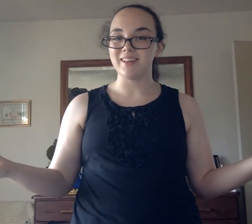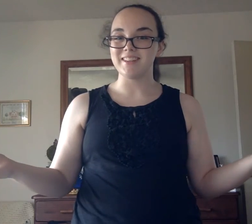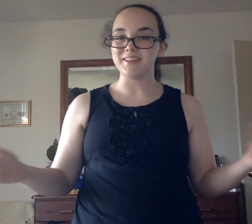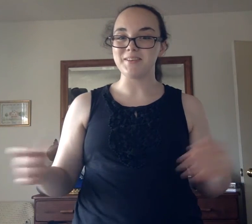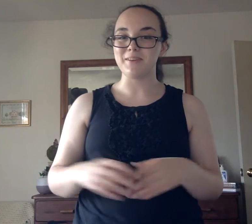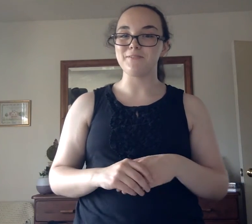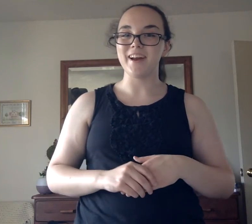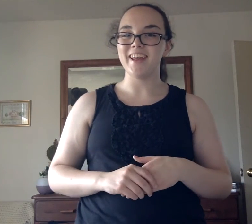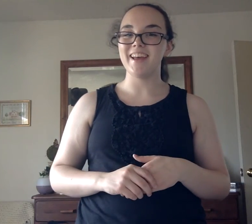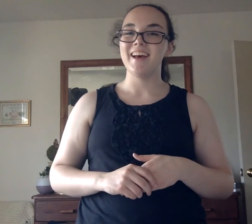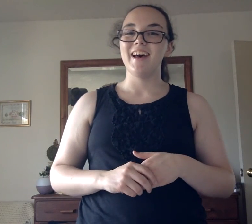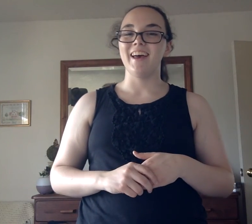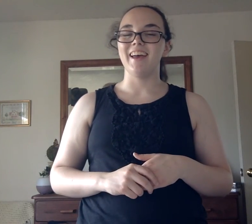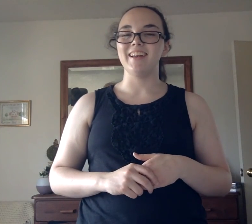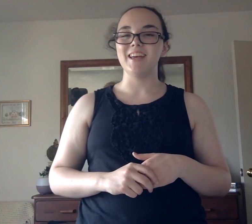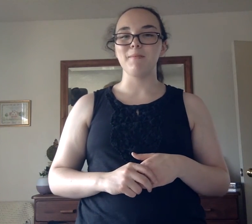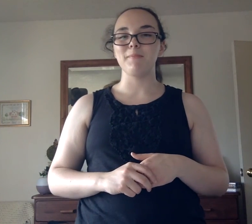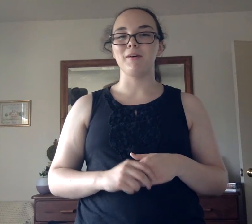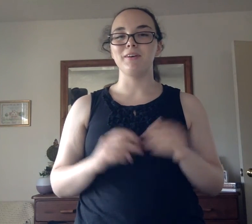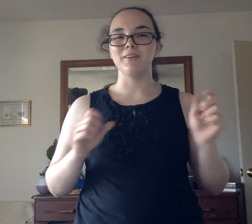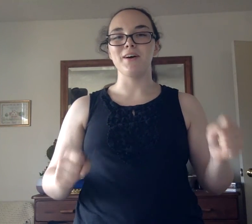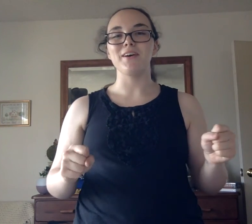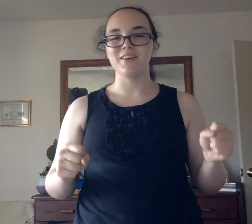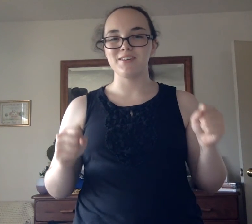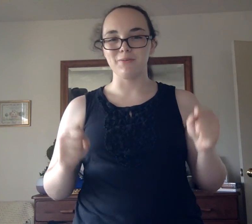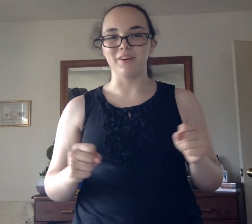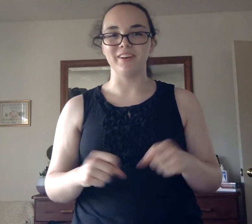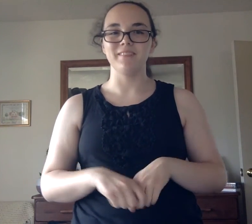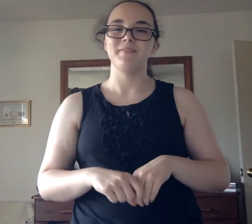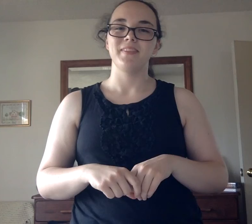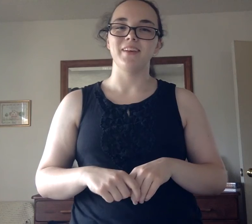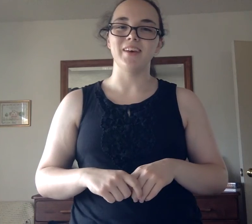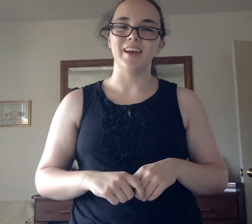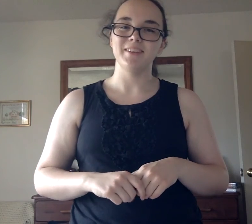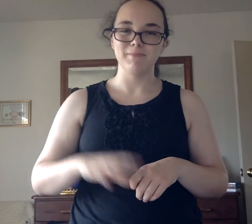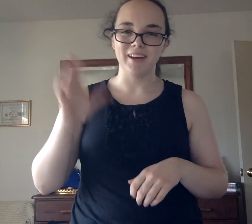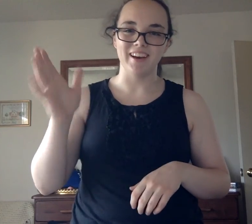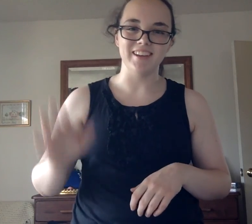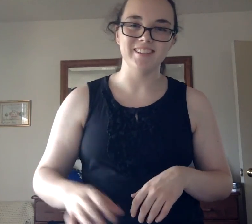the dinner on Friday, and keep up all your hard work. Okay, bye guys.